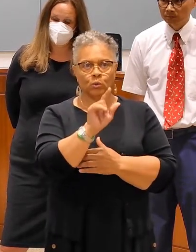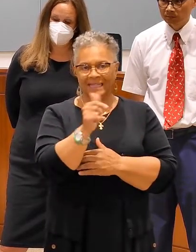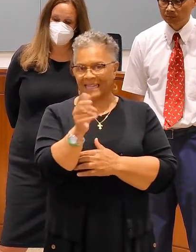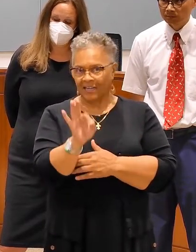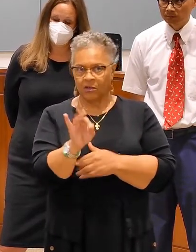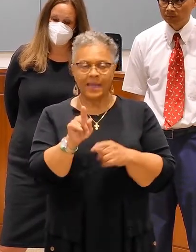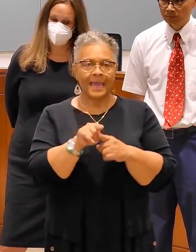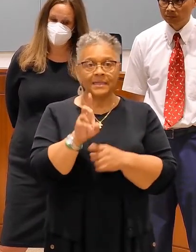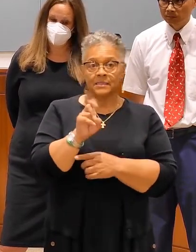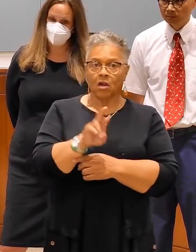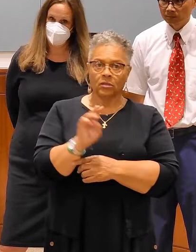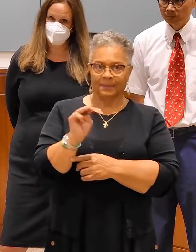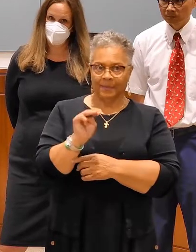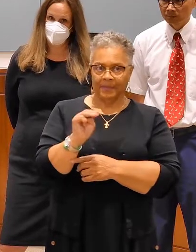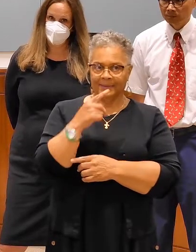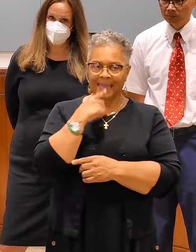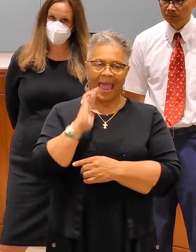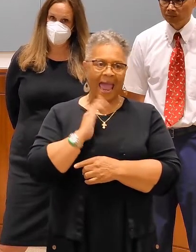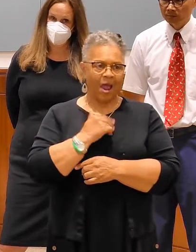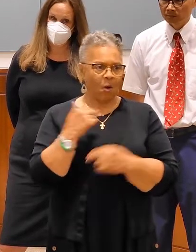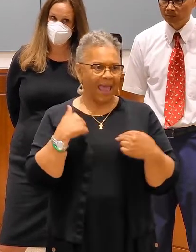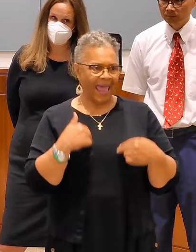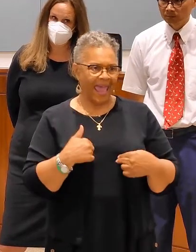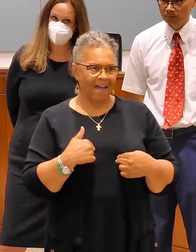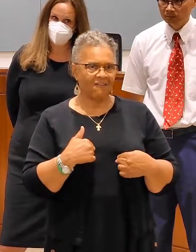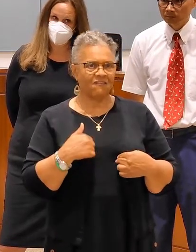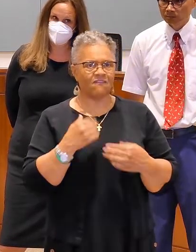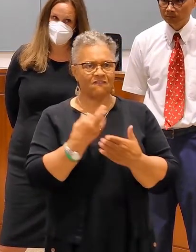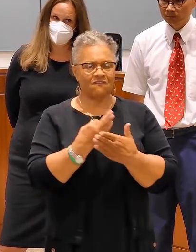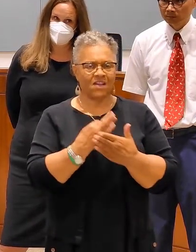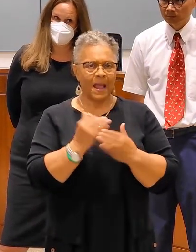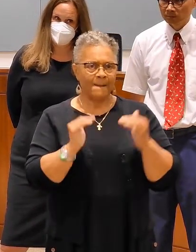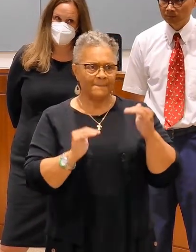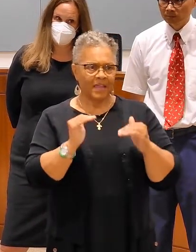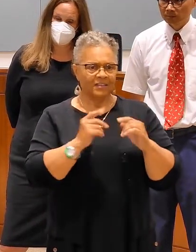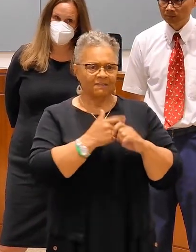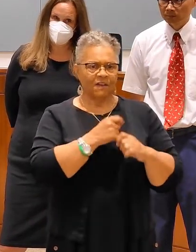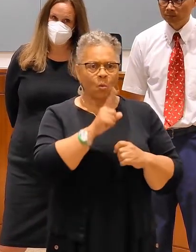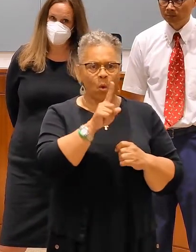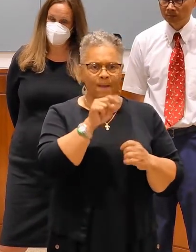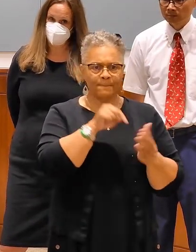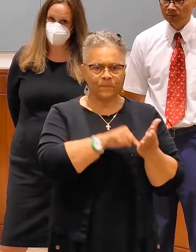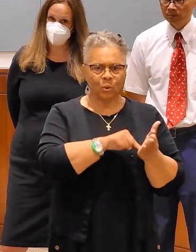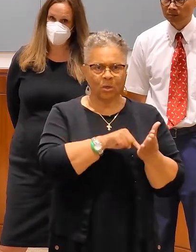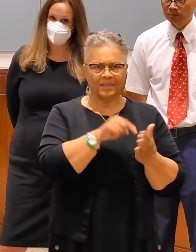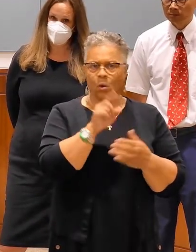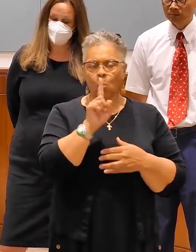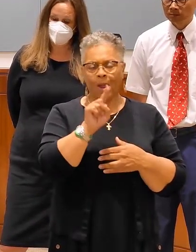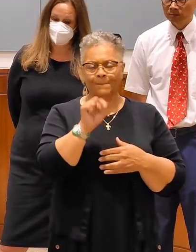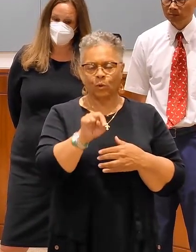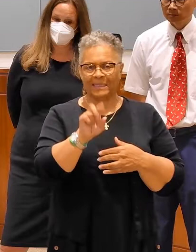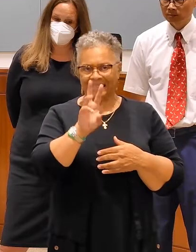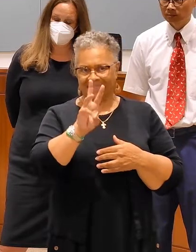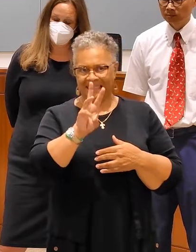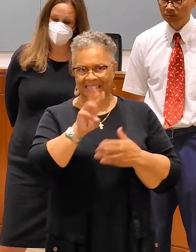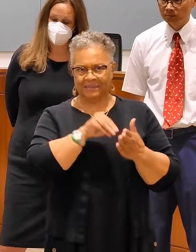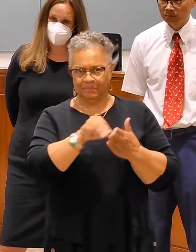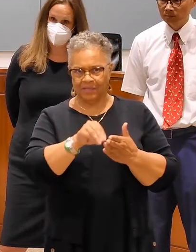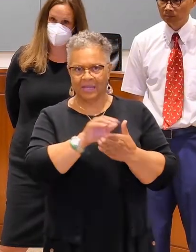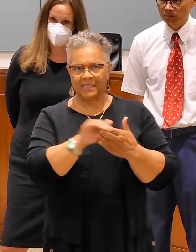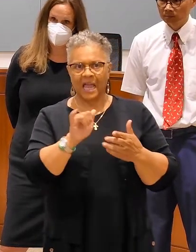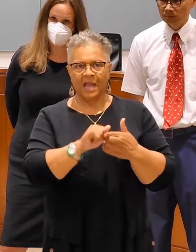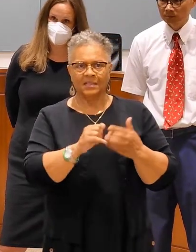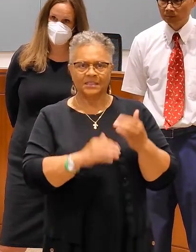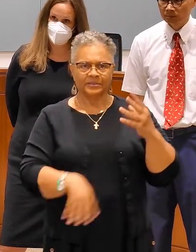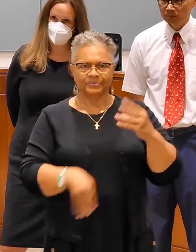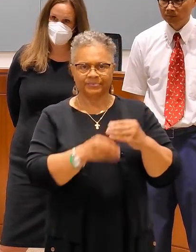Dr. Materano indicated, our health fund balance went from about $1.6 million in surplus to